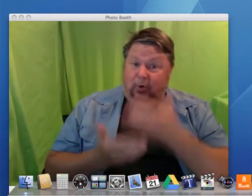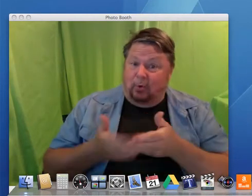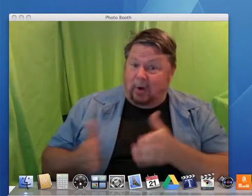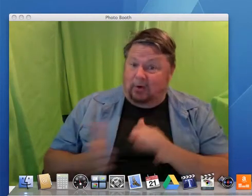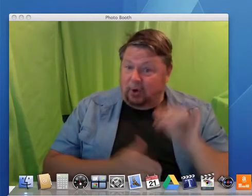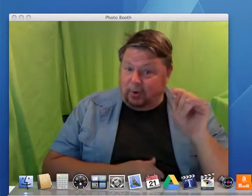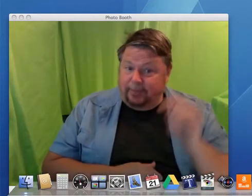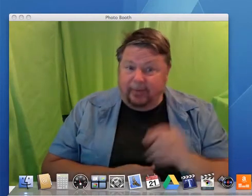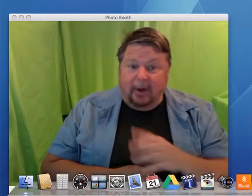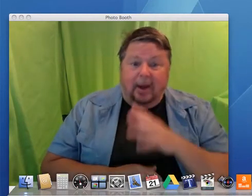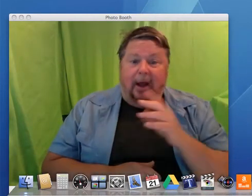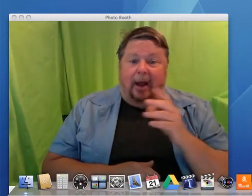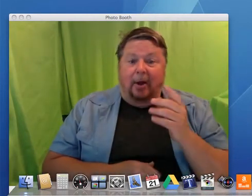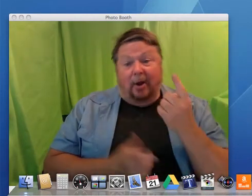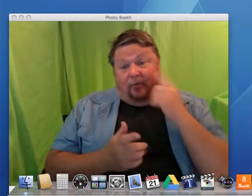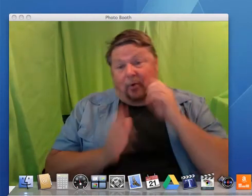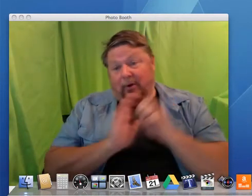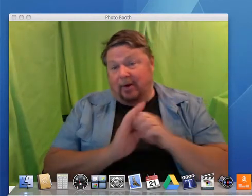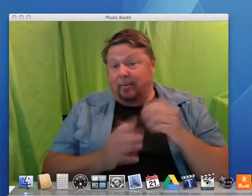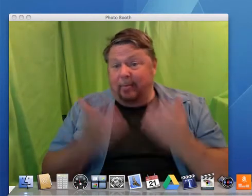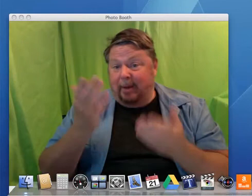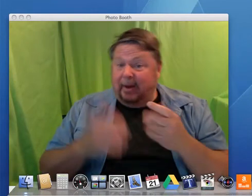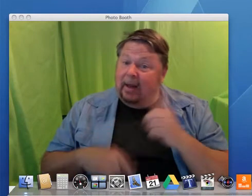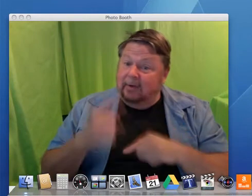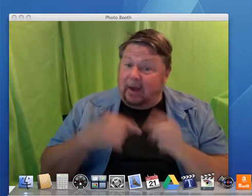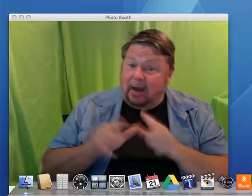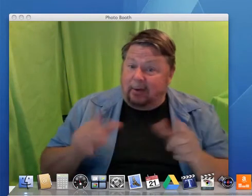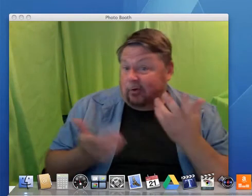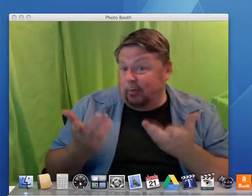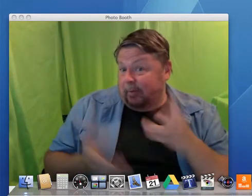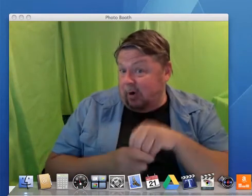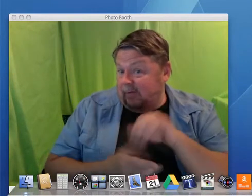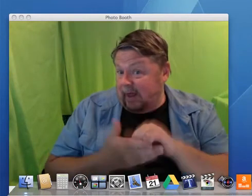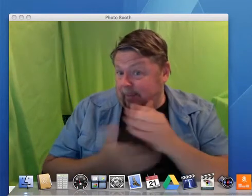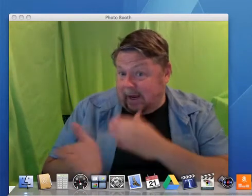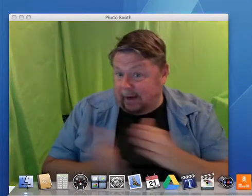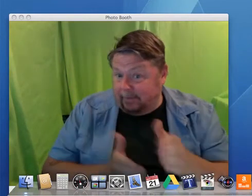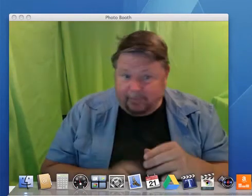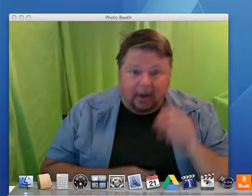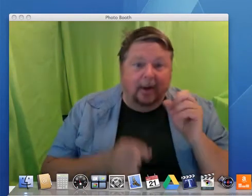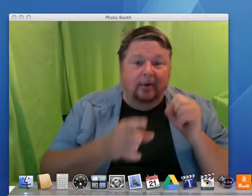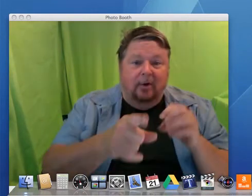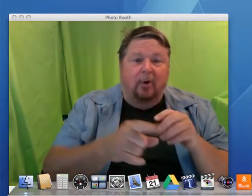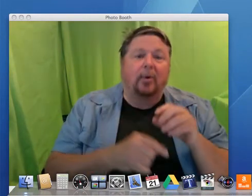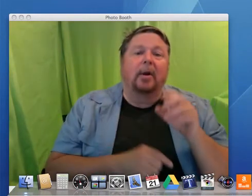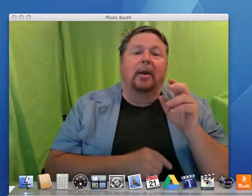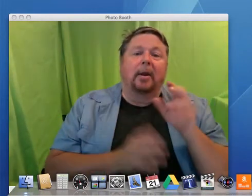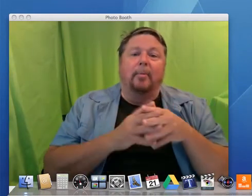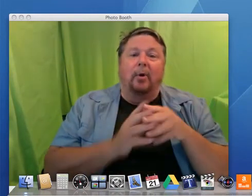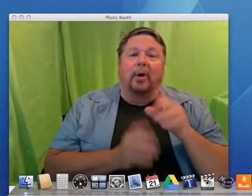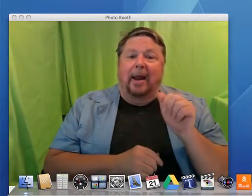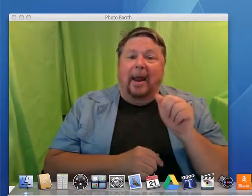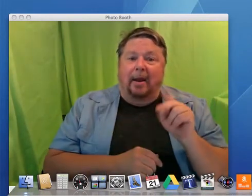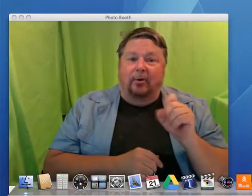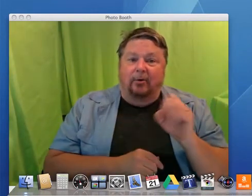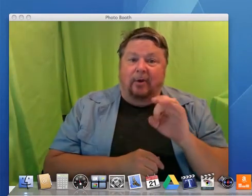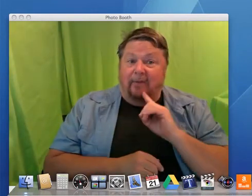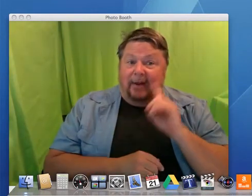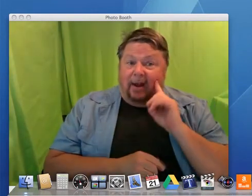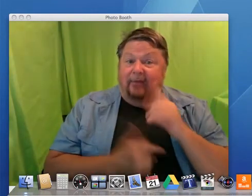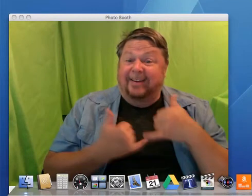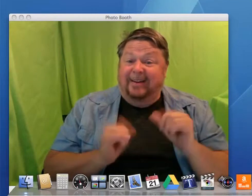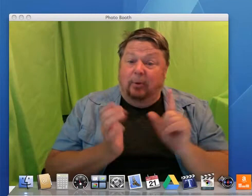good ways to do it. And for example, maybe sign language should be part of that plan. So the American Annals